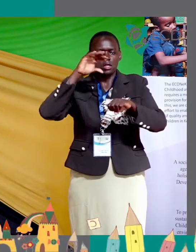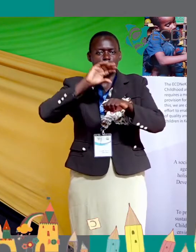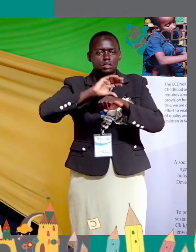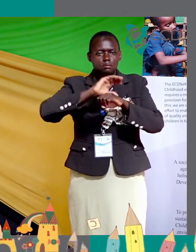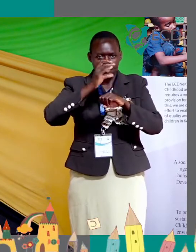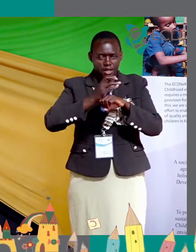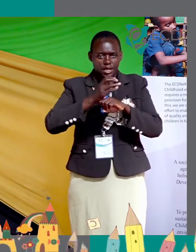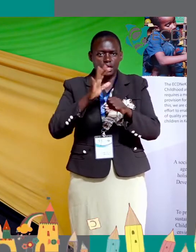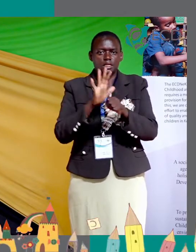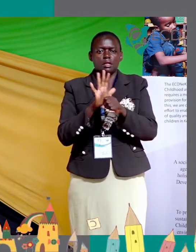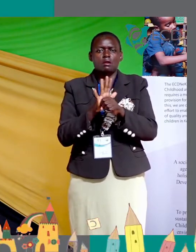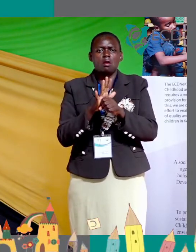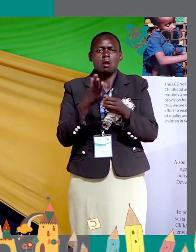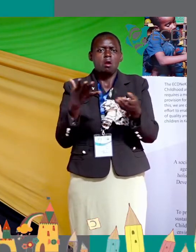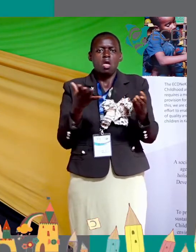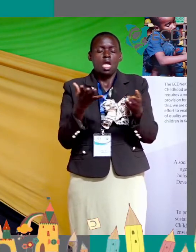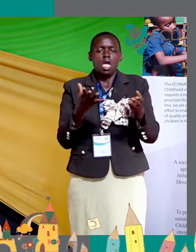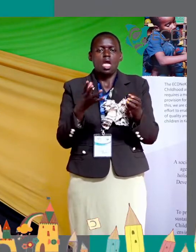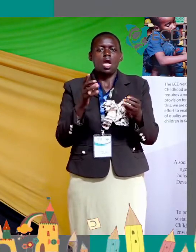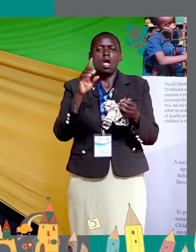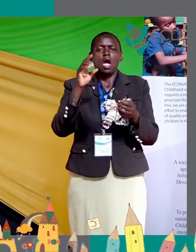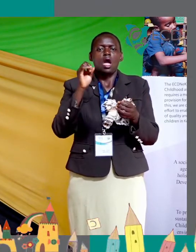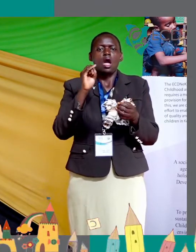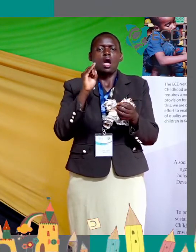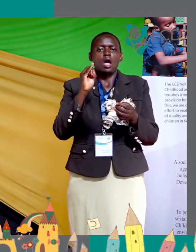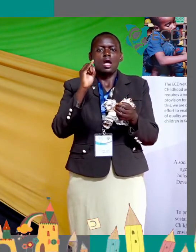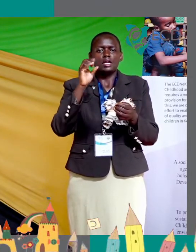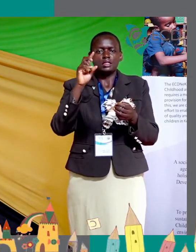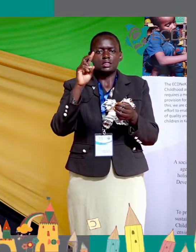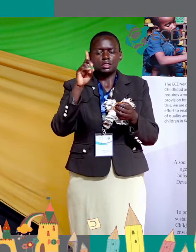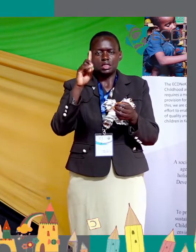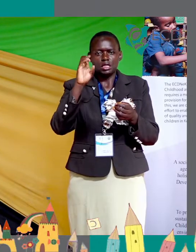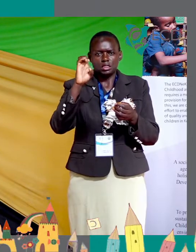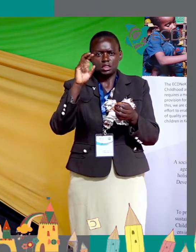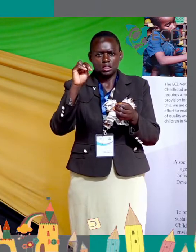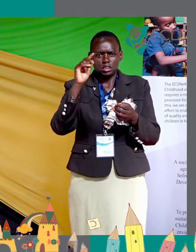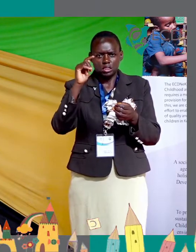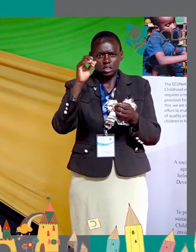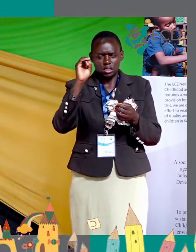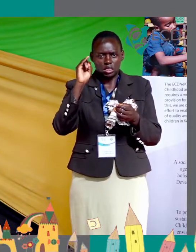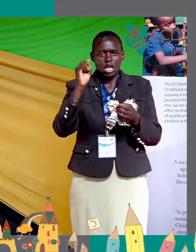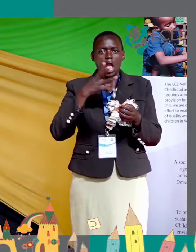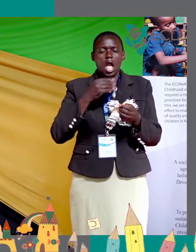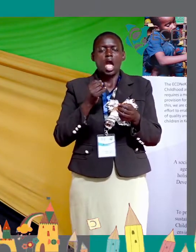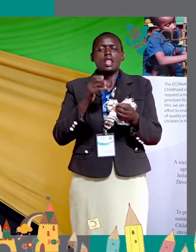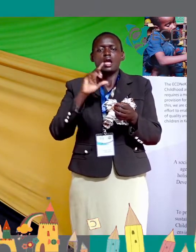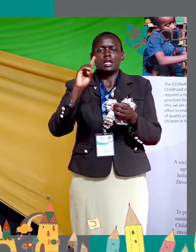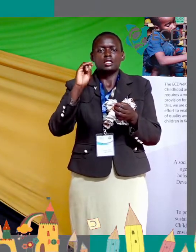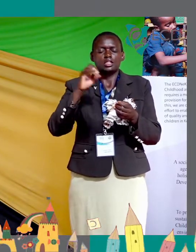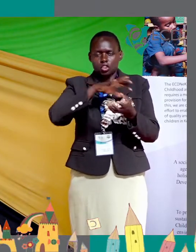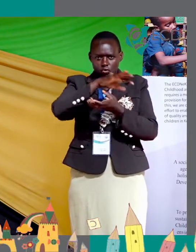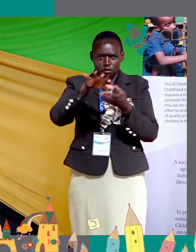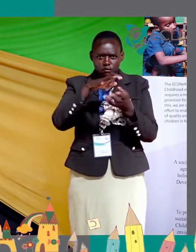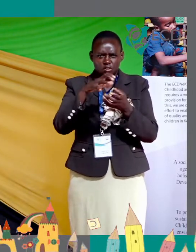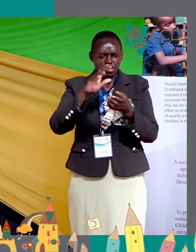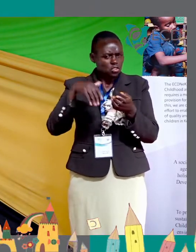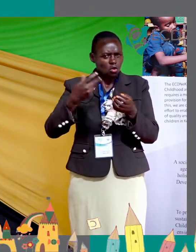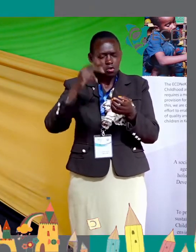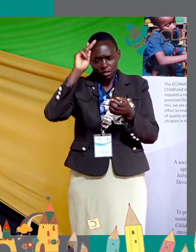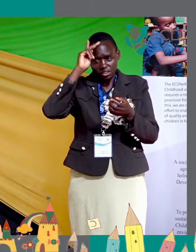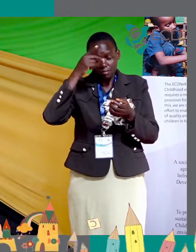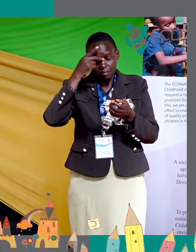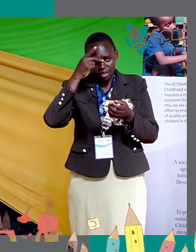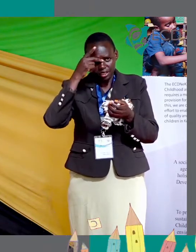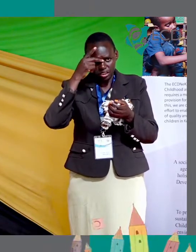is identity versus identity confusion. It is the caregiver, the parent, who brings all these confusions. It is